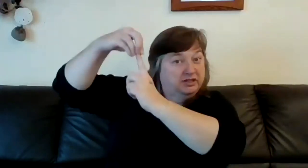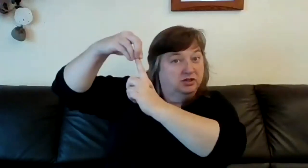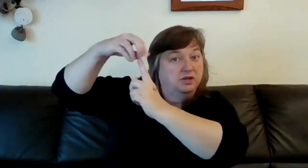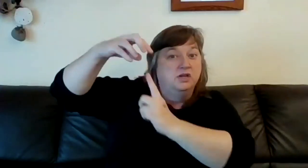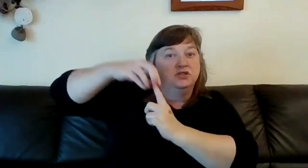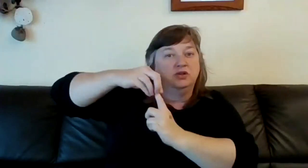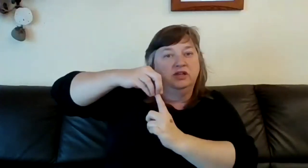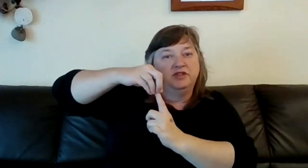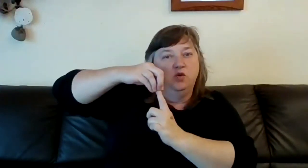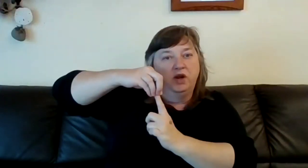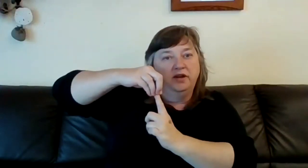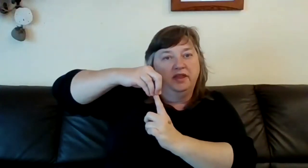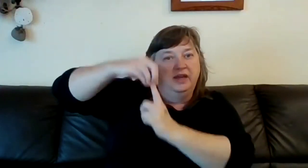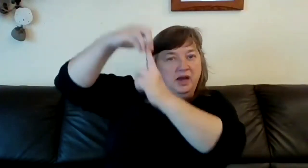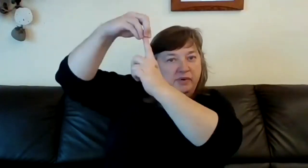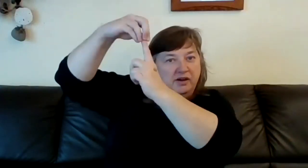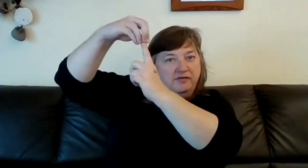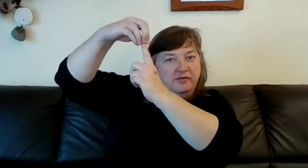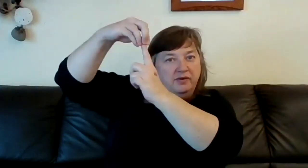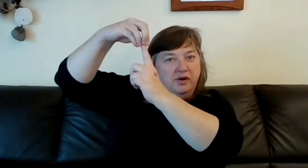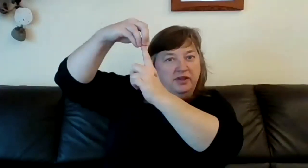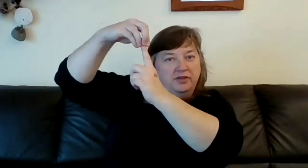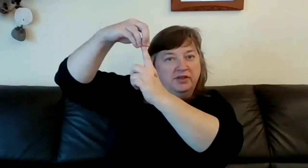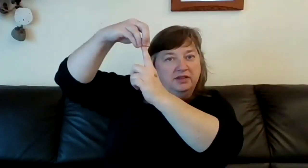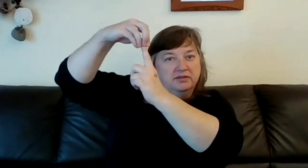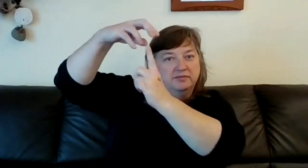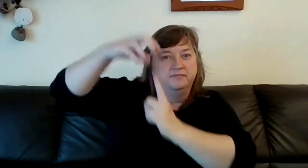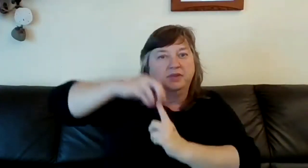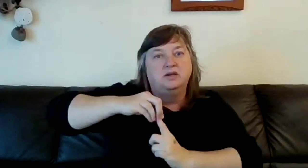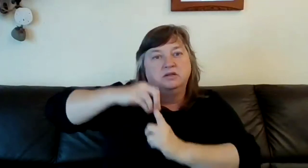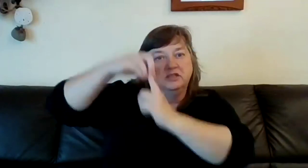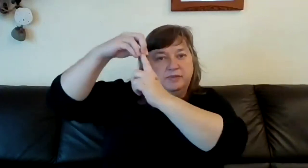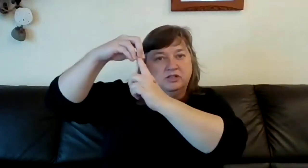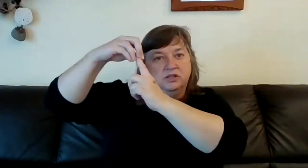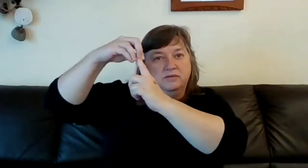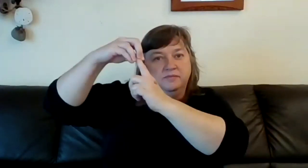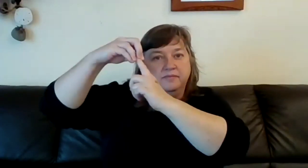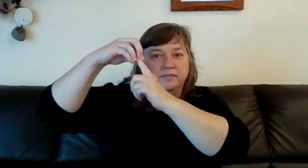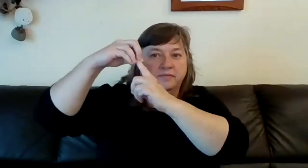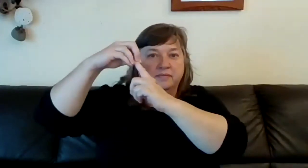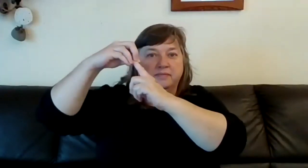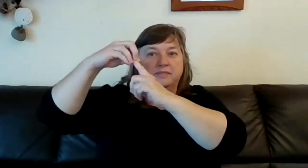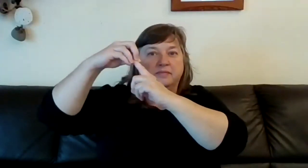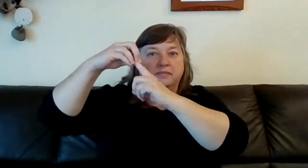Special. You're lifting one thing above all the other things. Special.